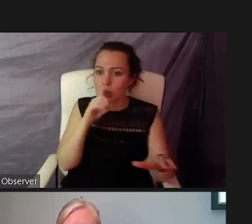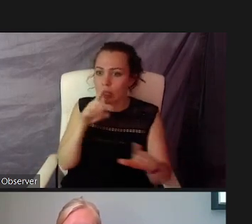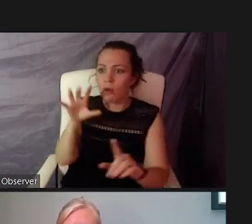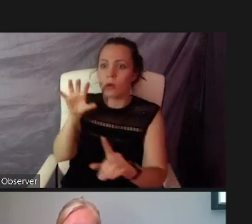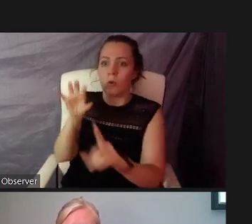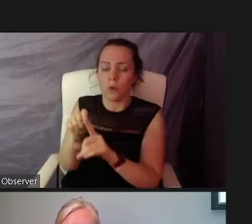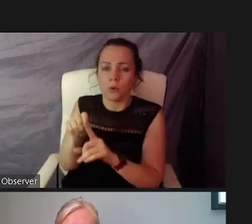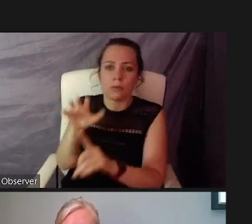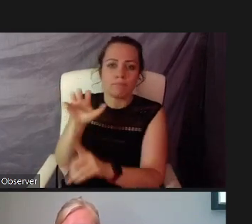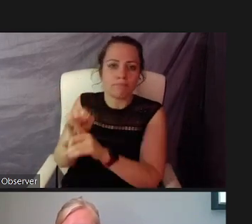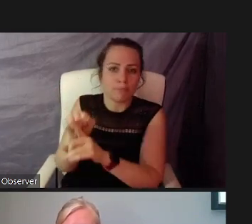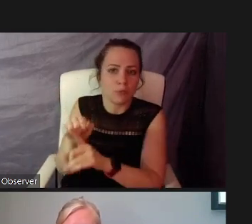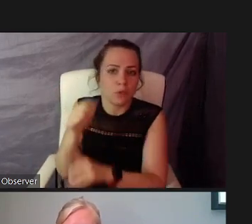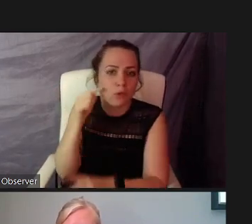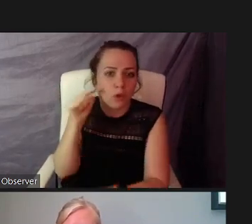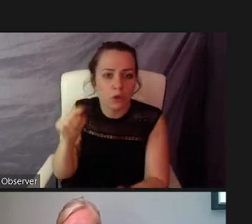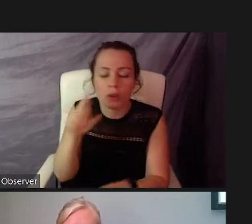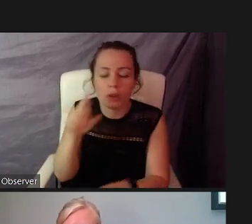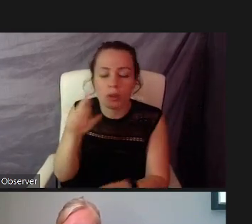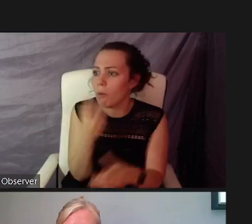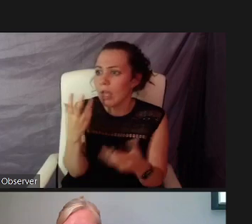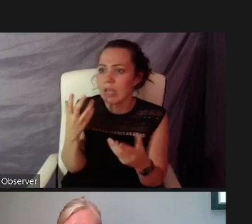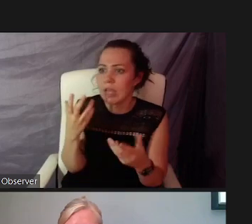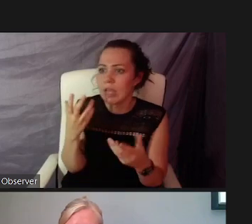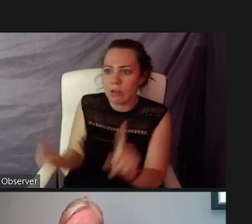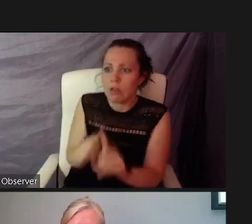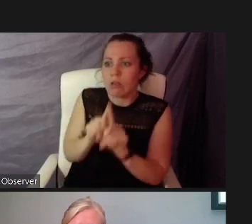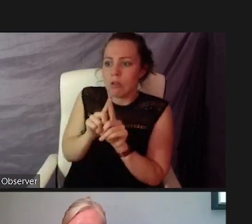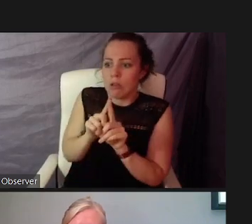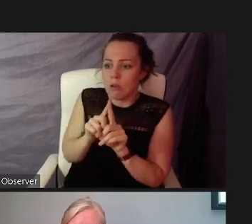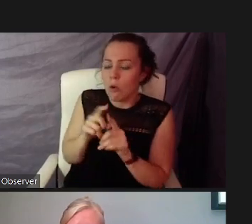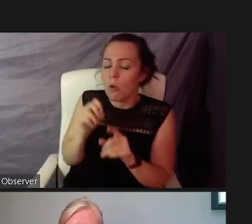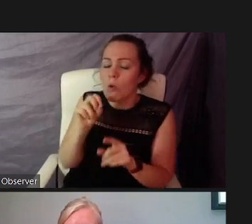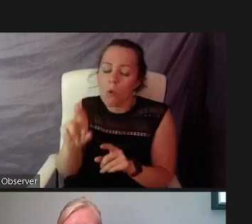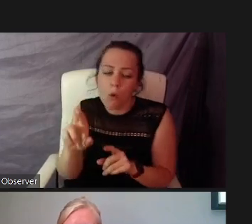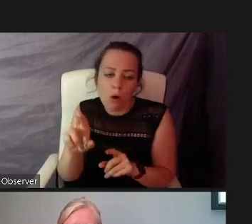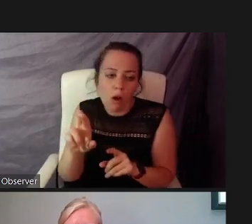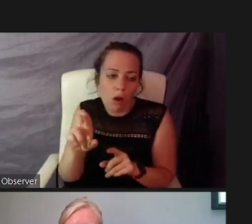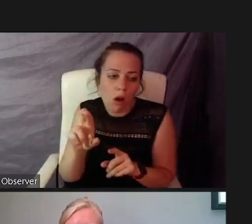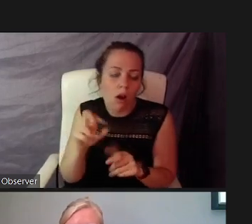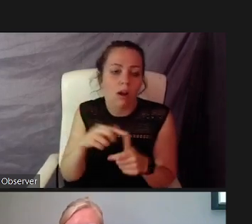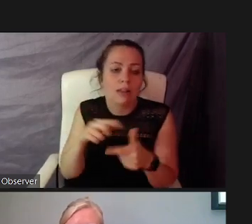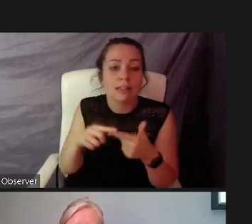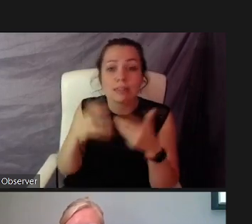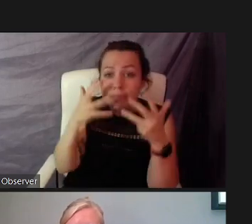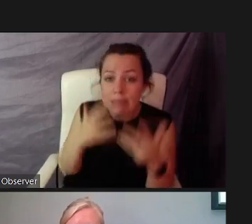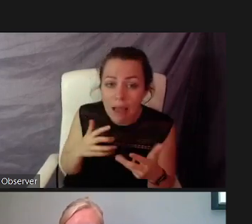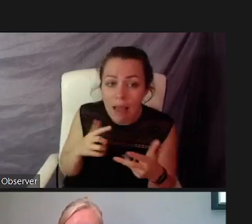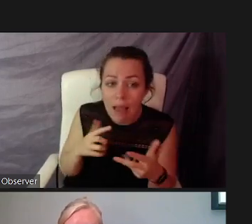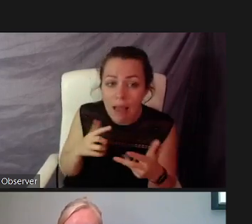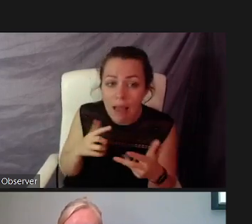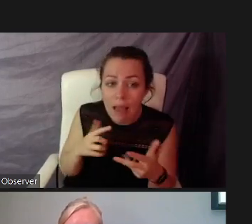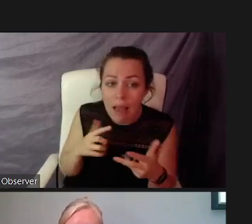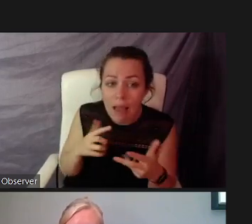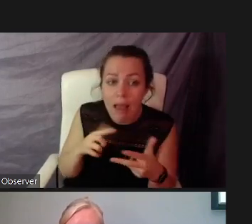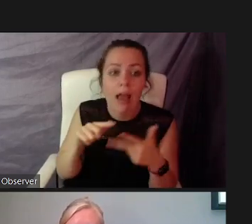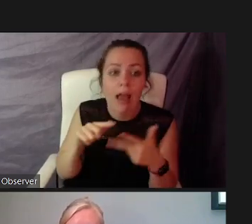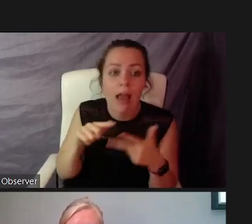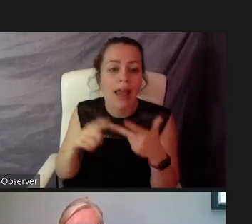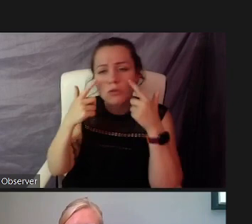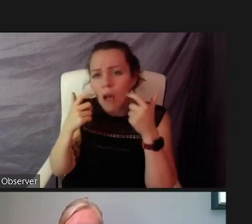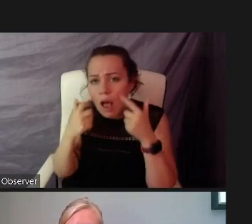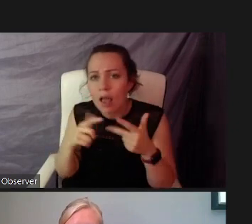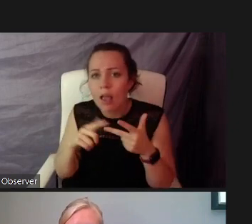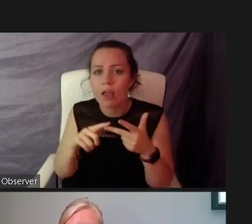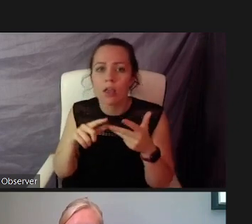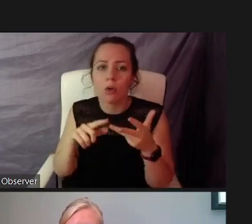to you. They could be sad or crying or withdrawn, or even to the point of bedwetting if they're